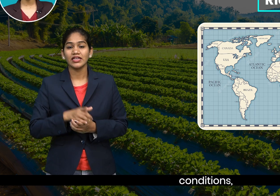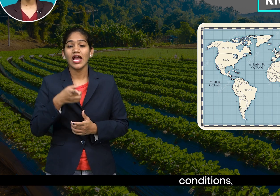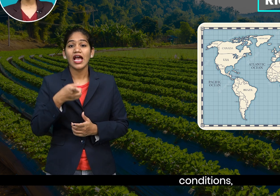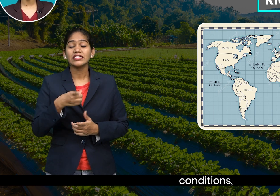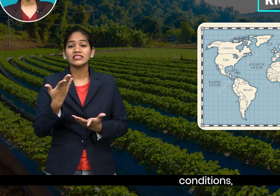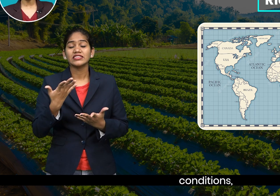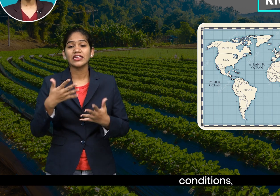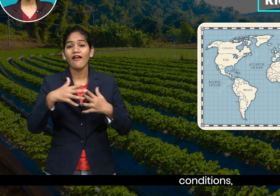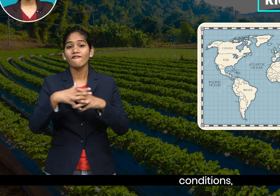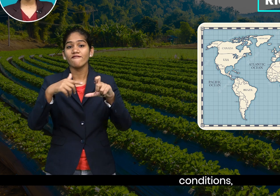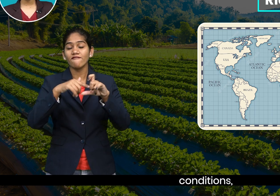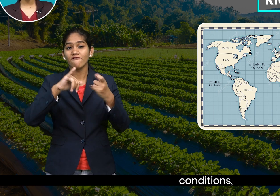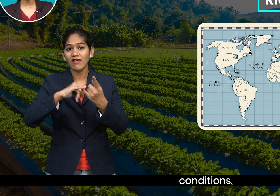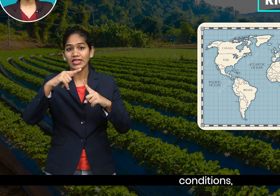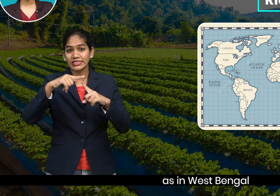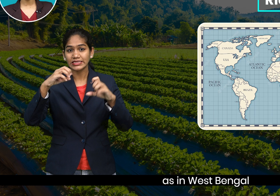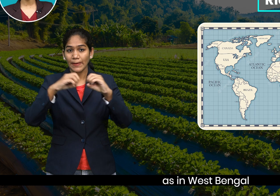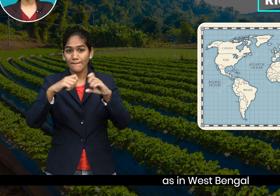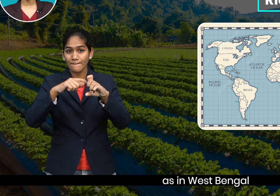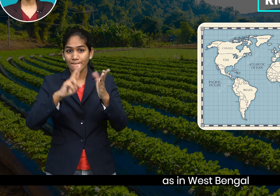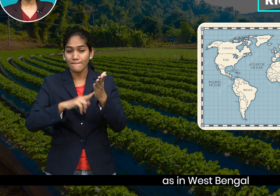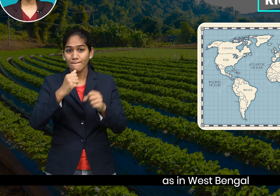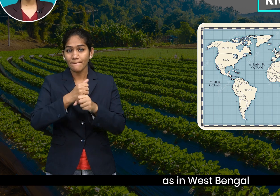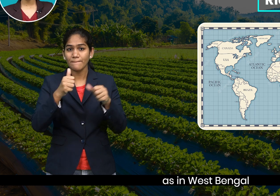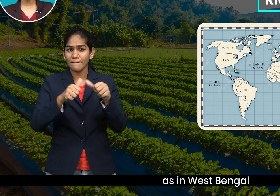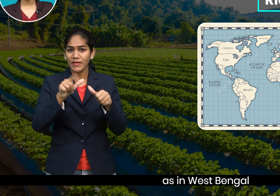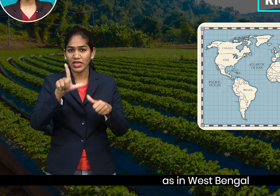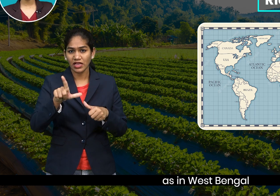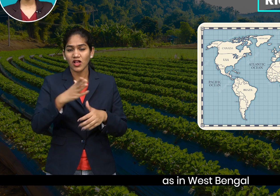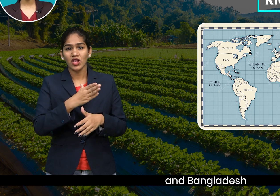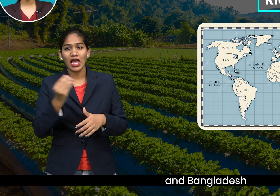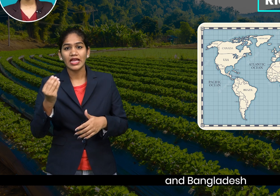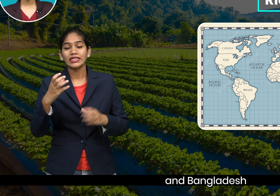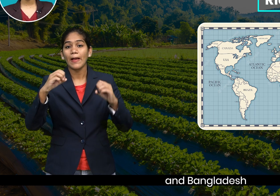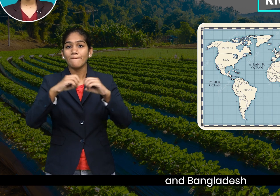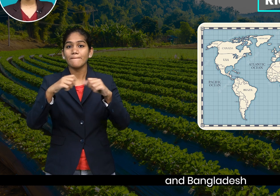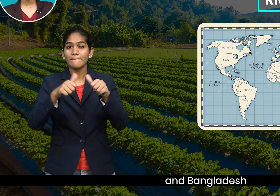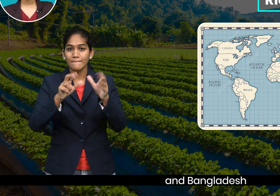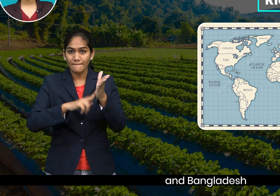as in West Bengal and Bangladesh,